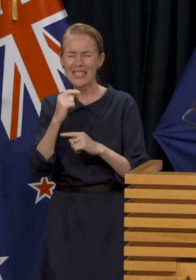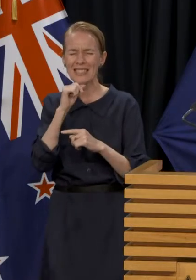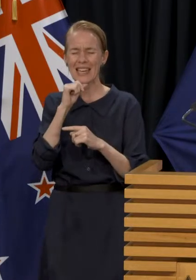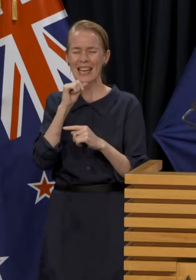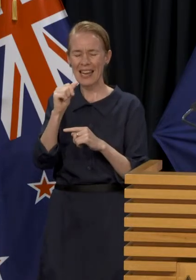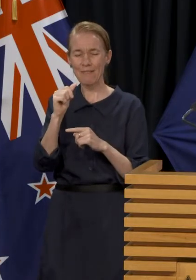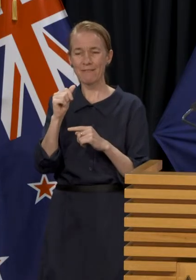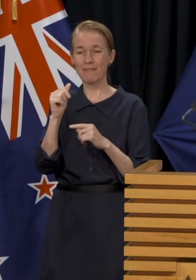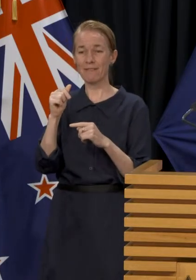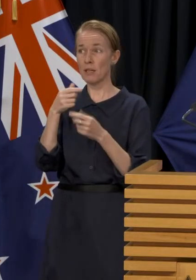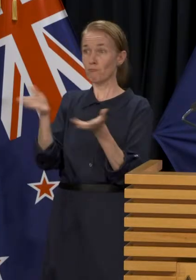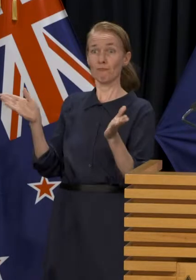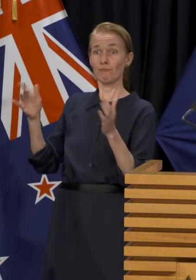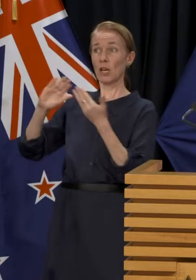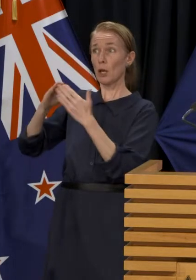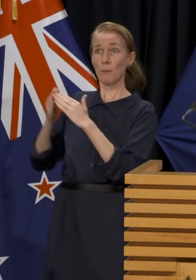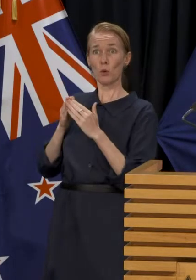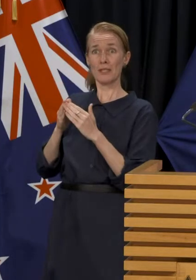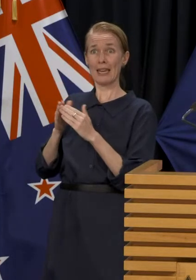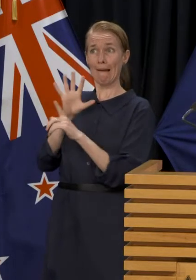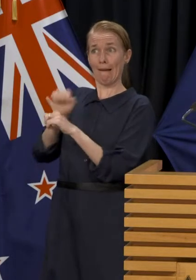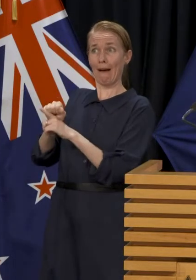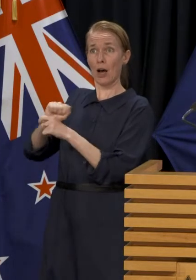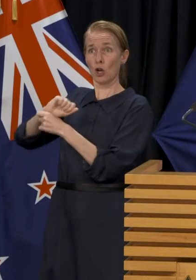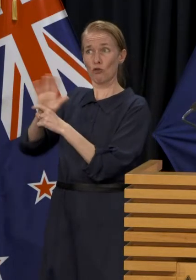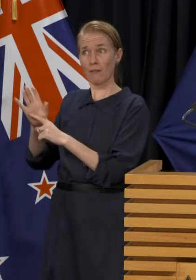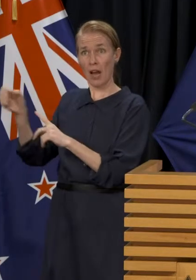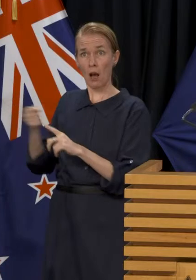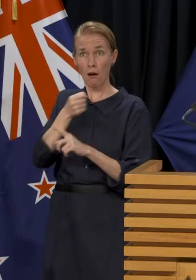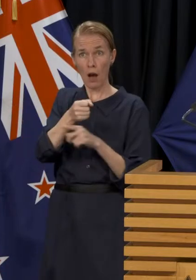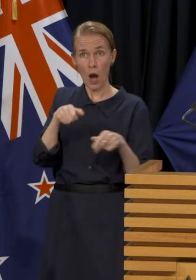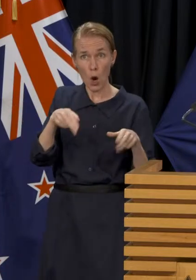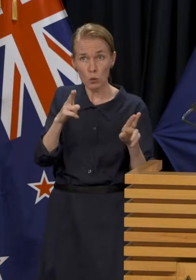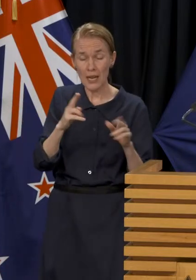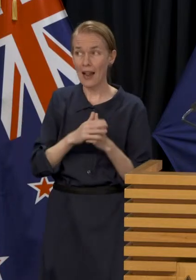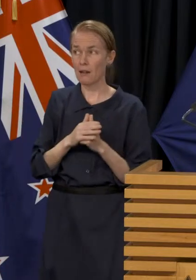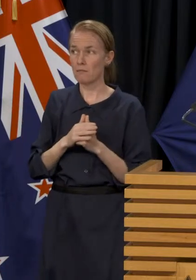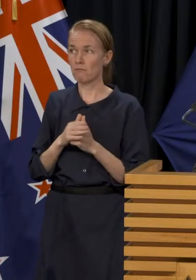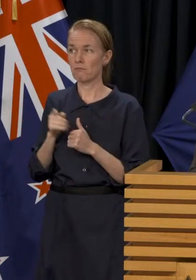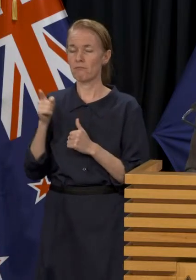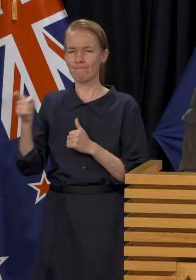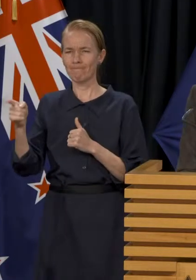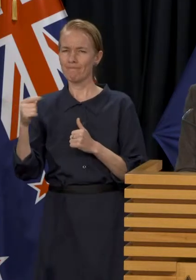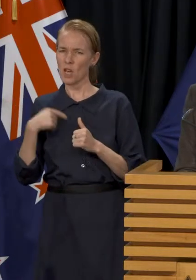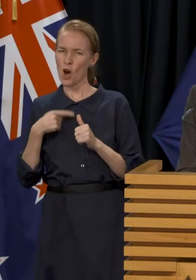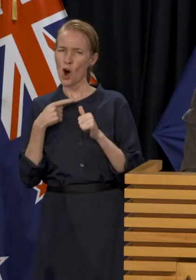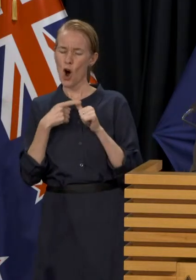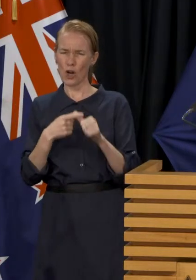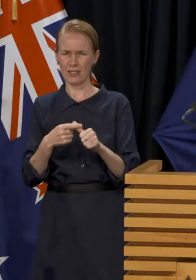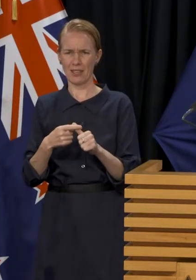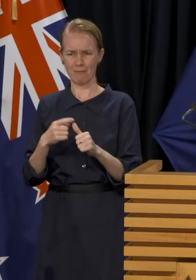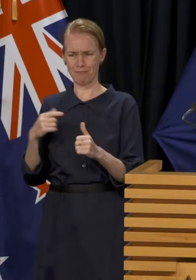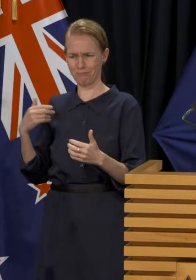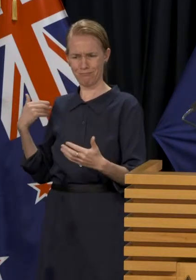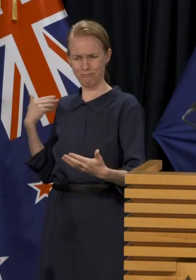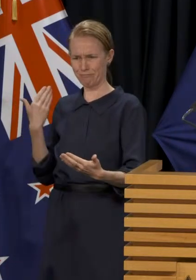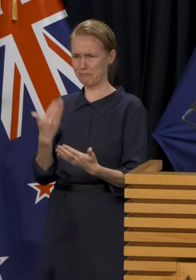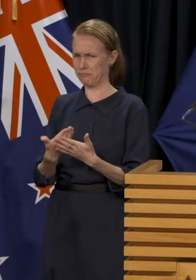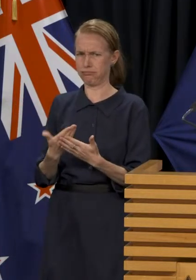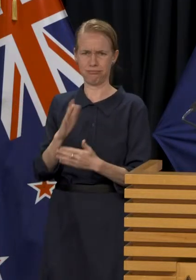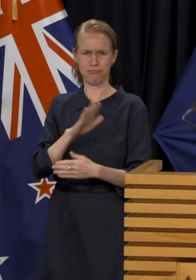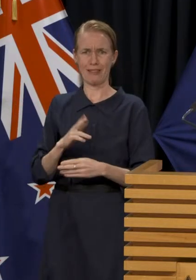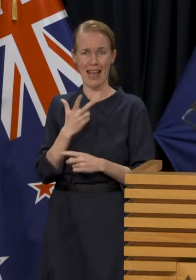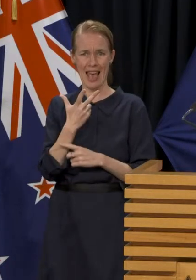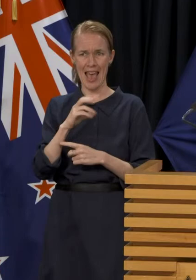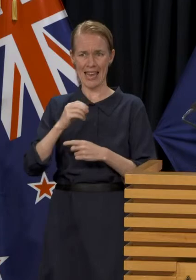any cases, as you can imagine, for about 80 days or so. I think the one example we had was where